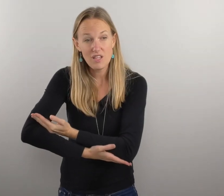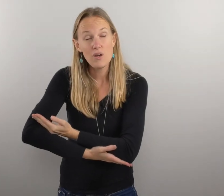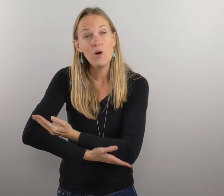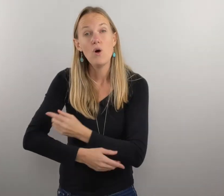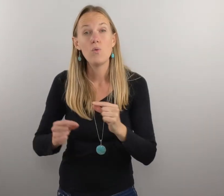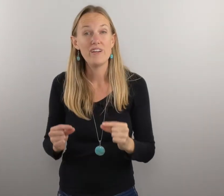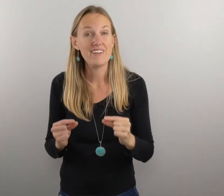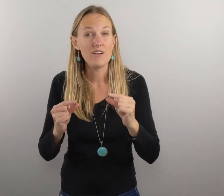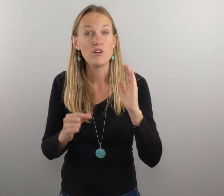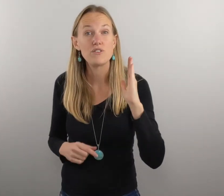will